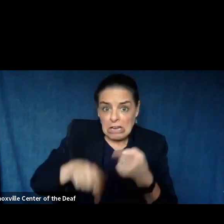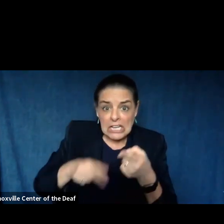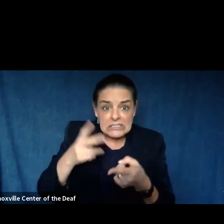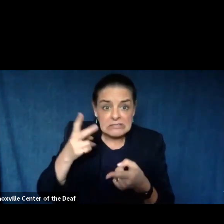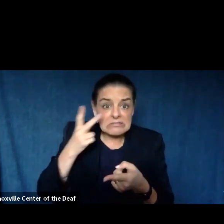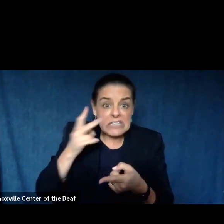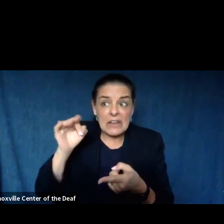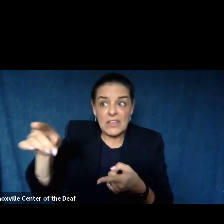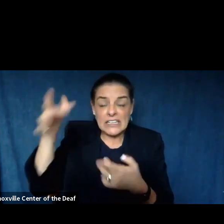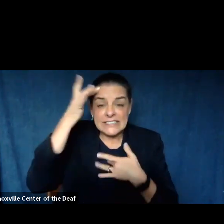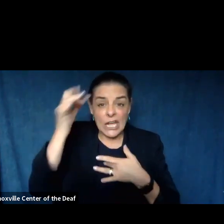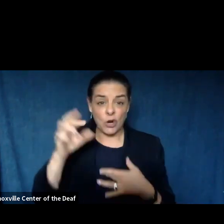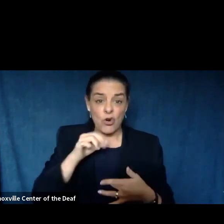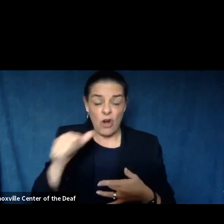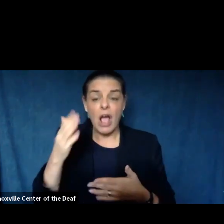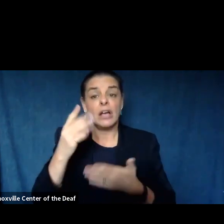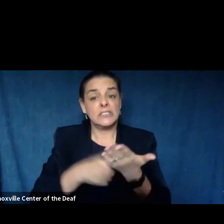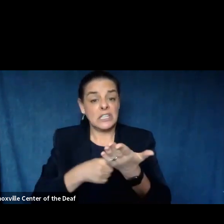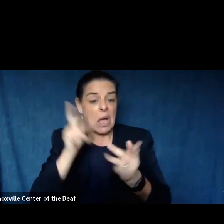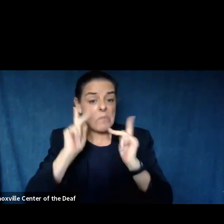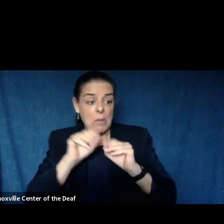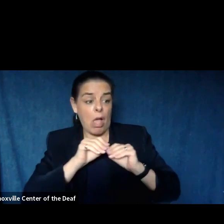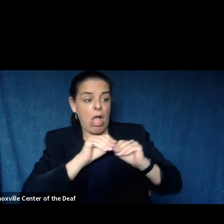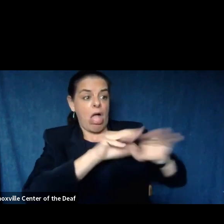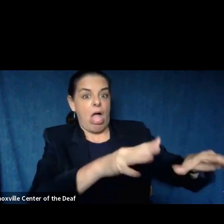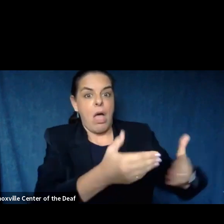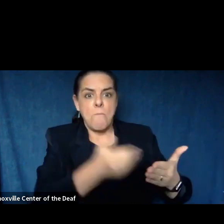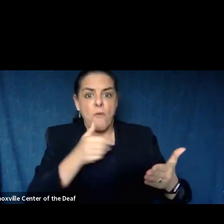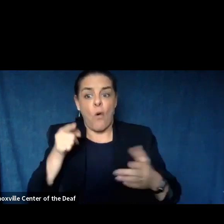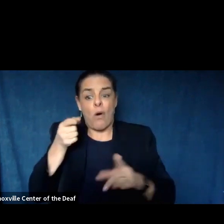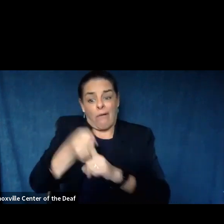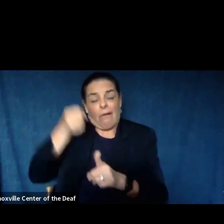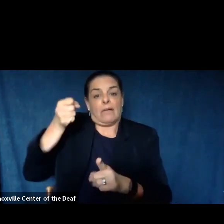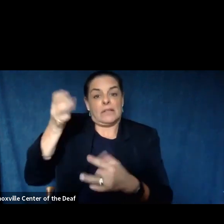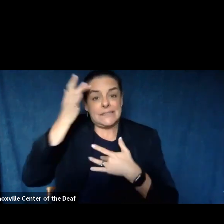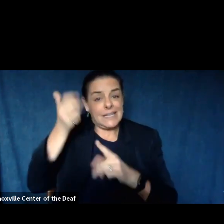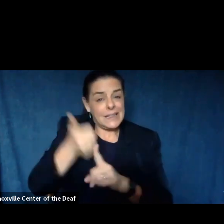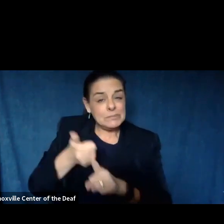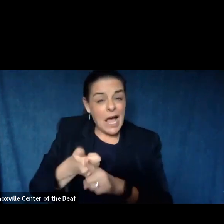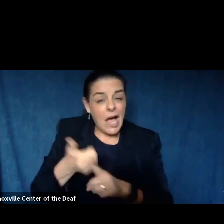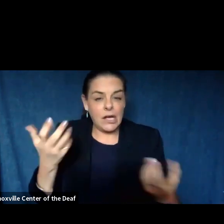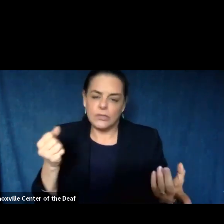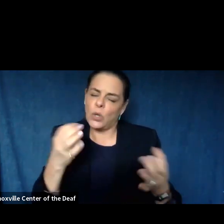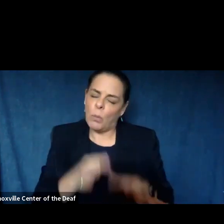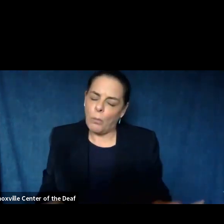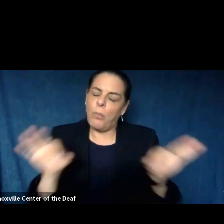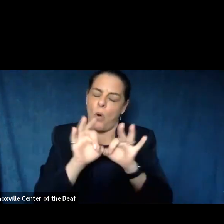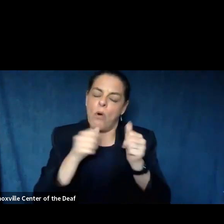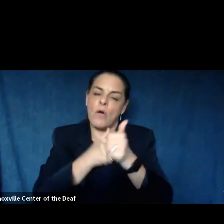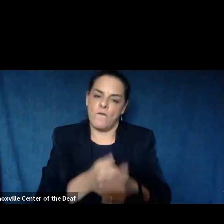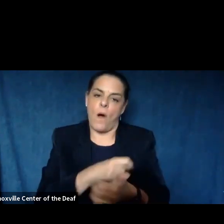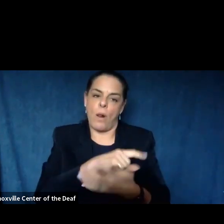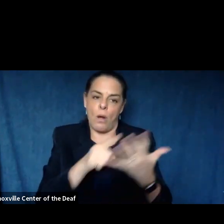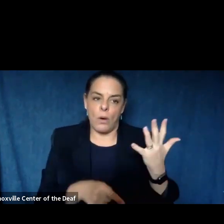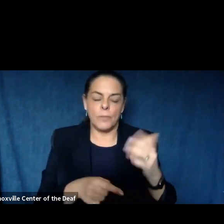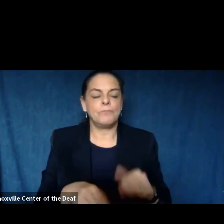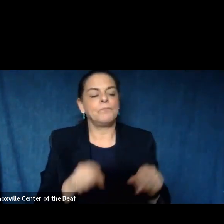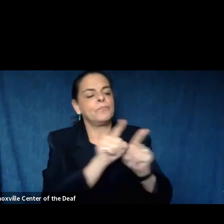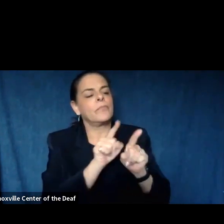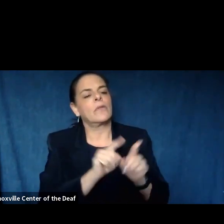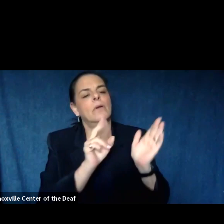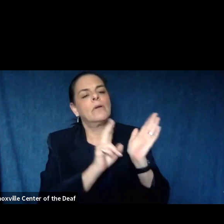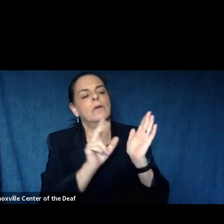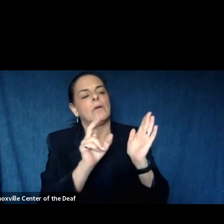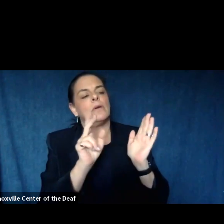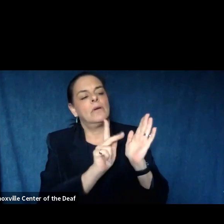the illness before they become sick. So it's important to always follow the guidelines. Also from Vincent with the Sentinel, bed use